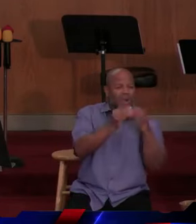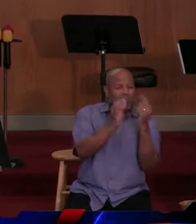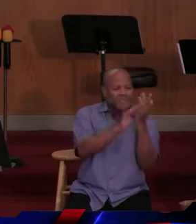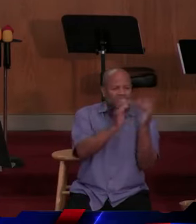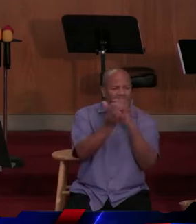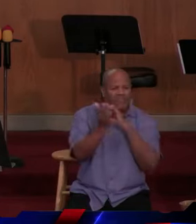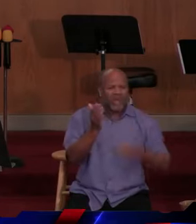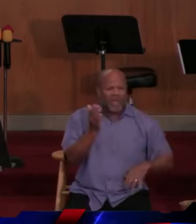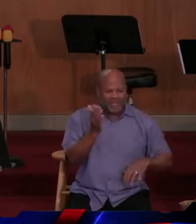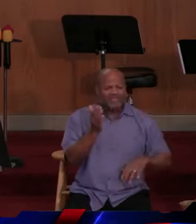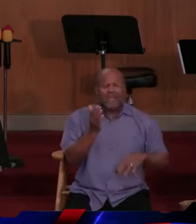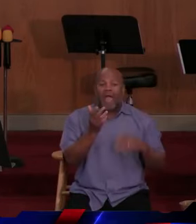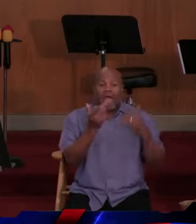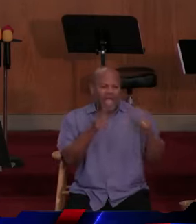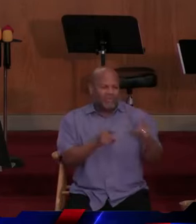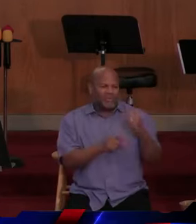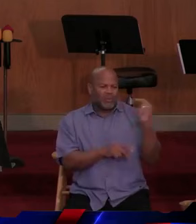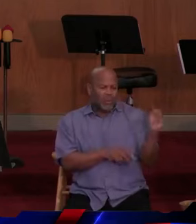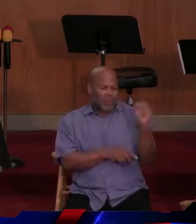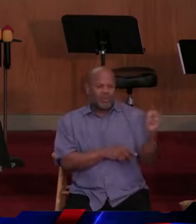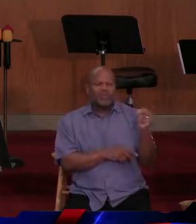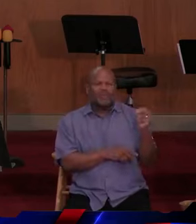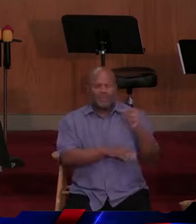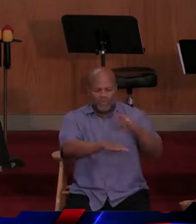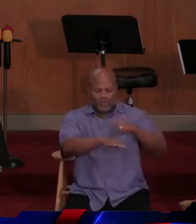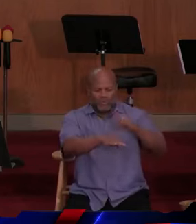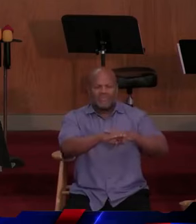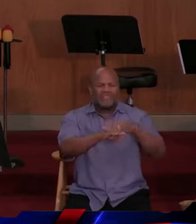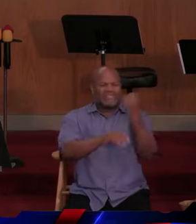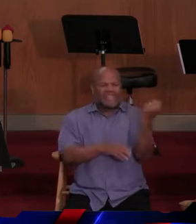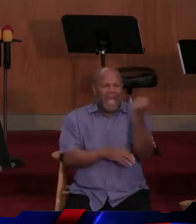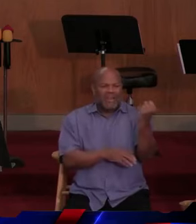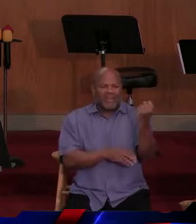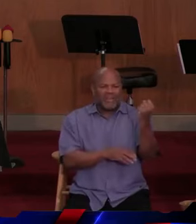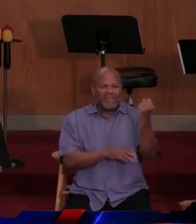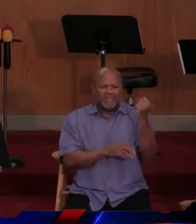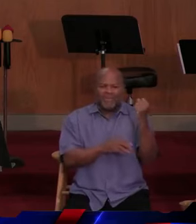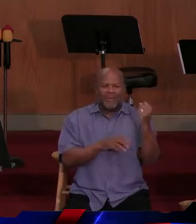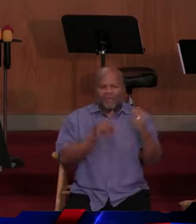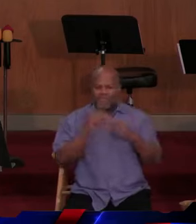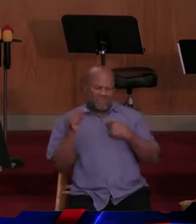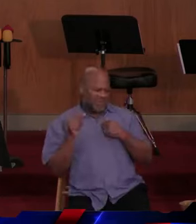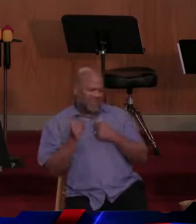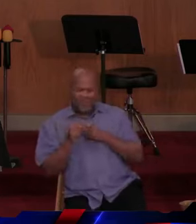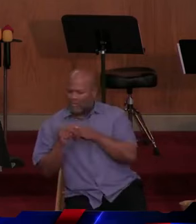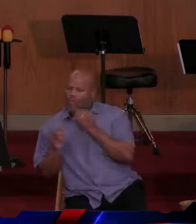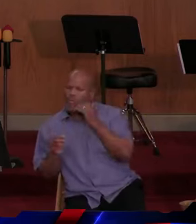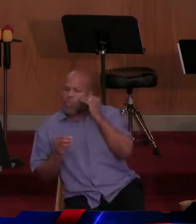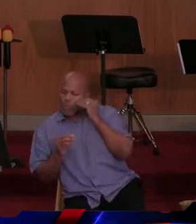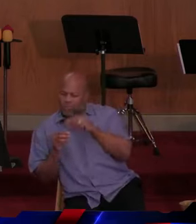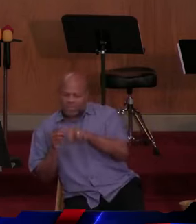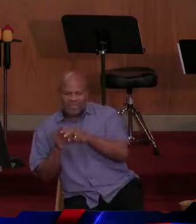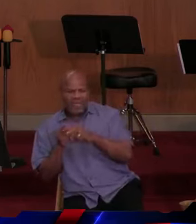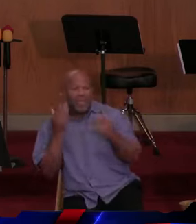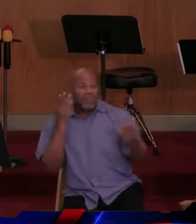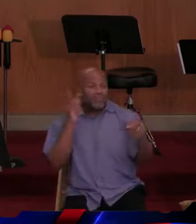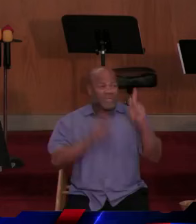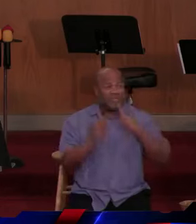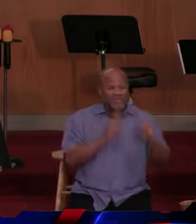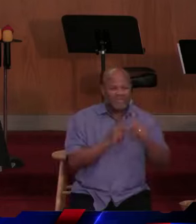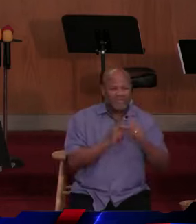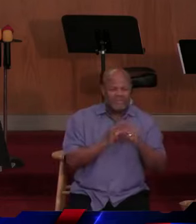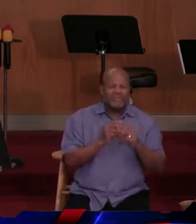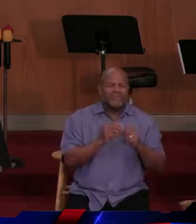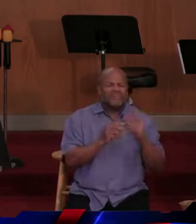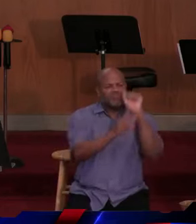door, usually it's a Saturday and it's third and long and I'm watching the game. And they slam the door, Deacon Brother